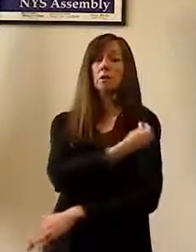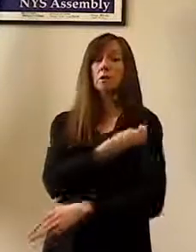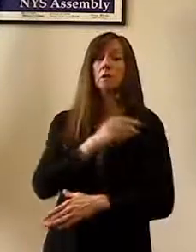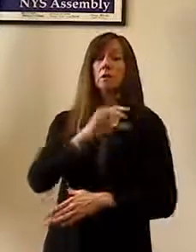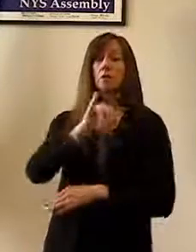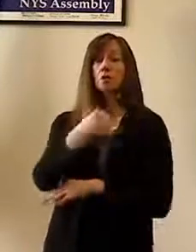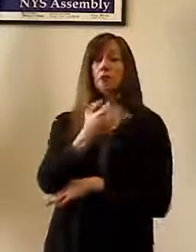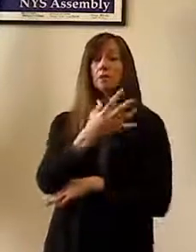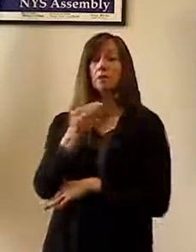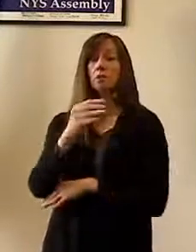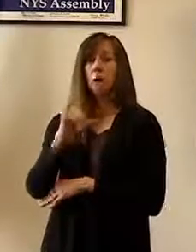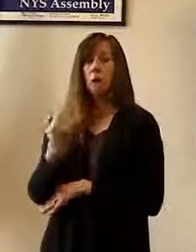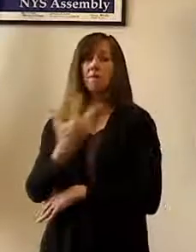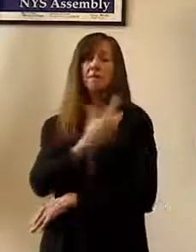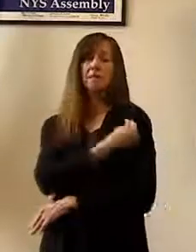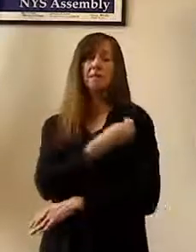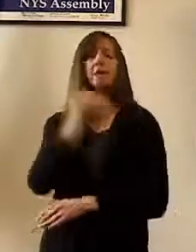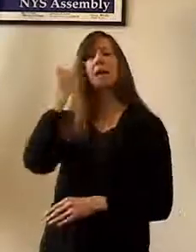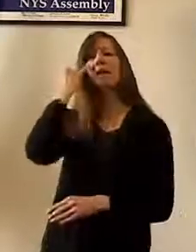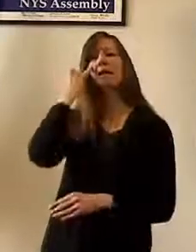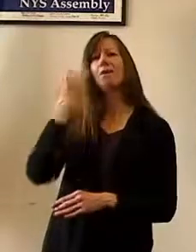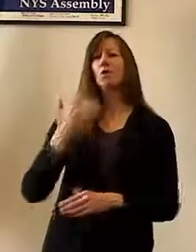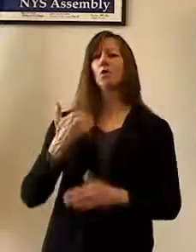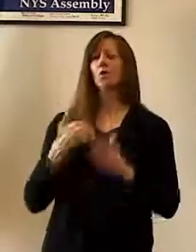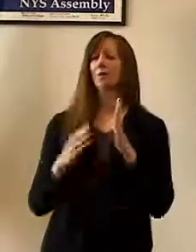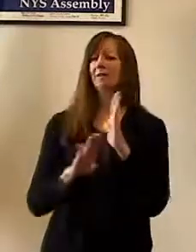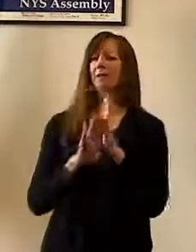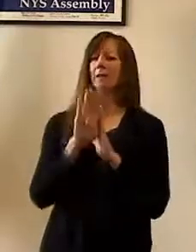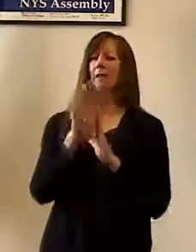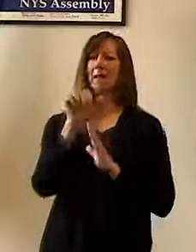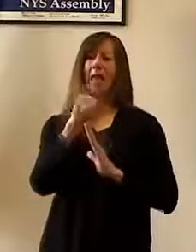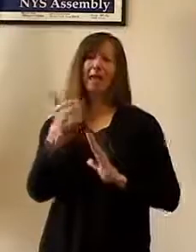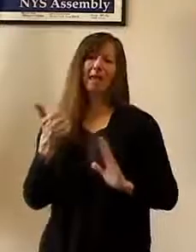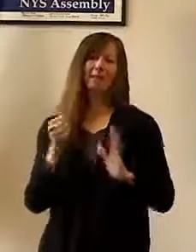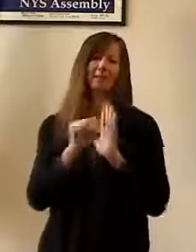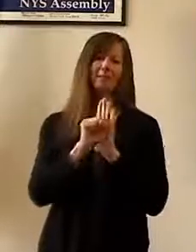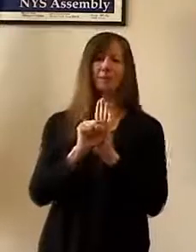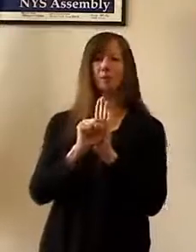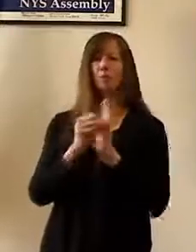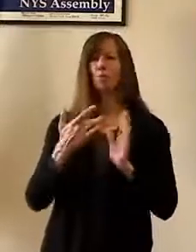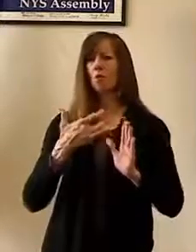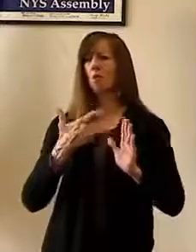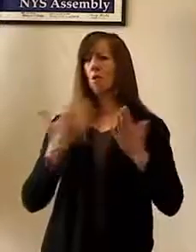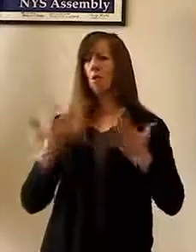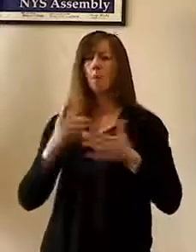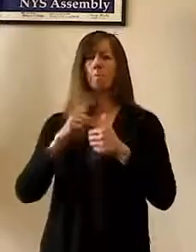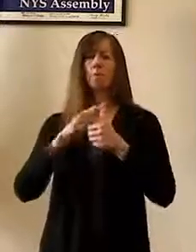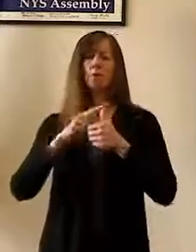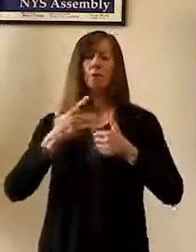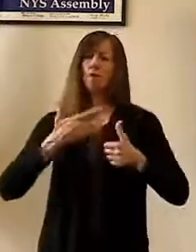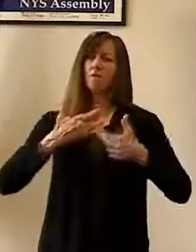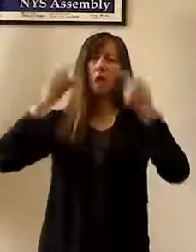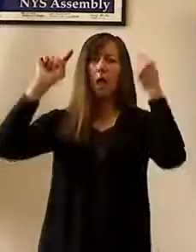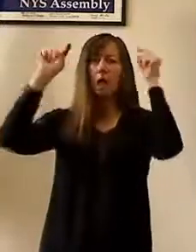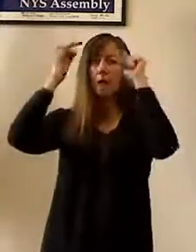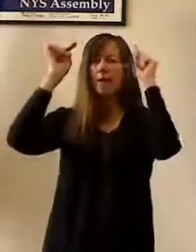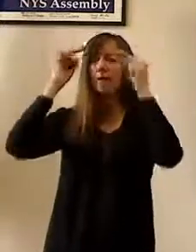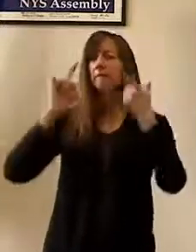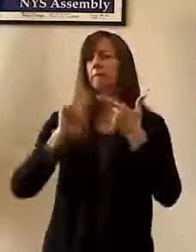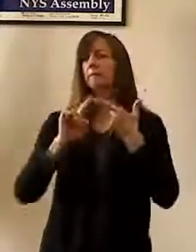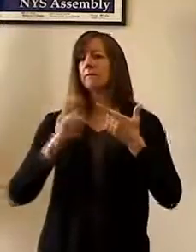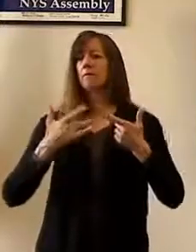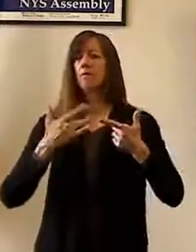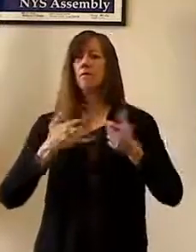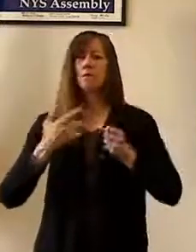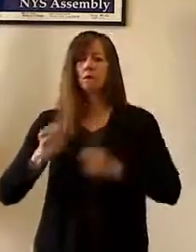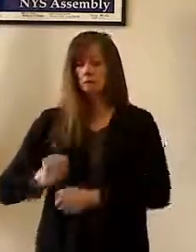and if you develop symptoms within the next 3 weeks of headaches, swelling of the lower